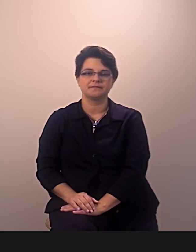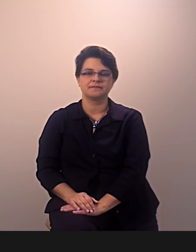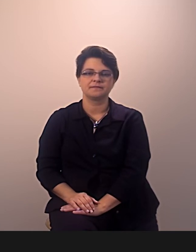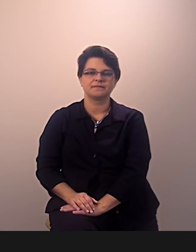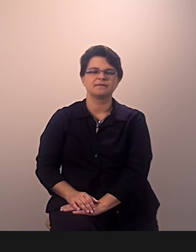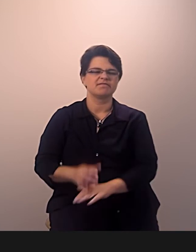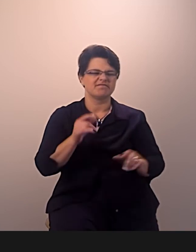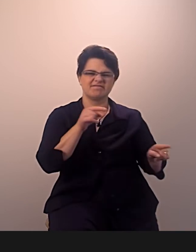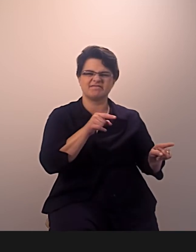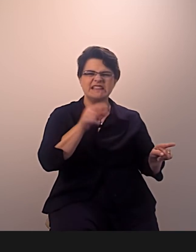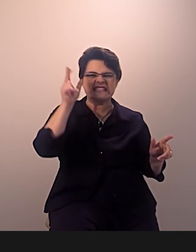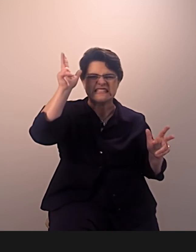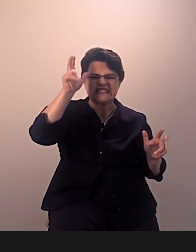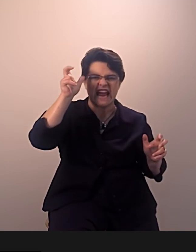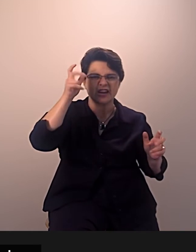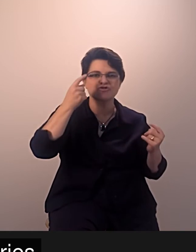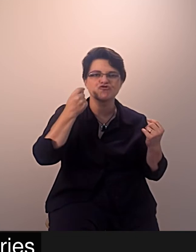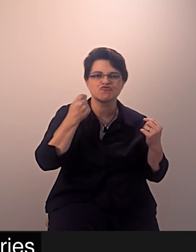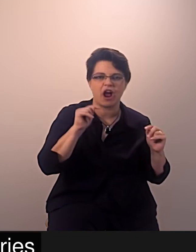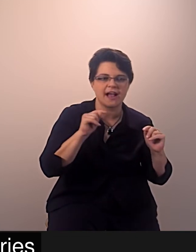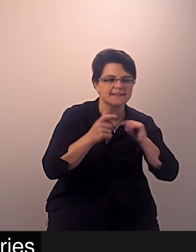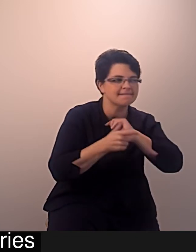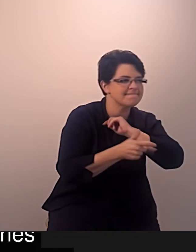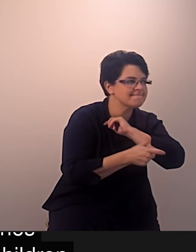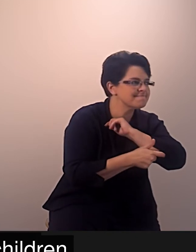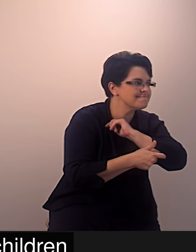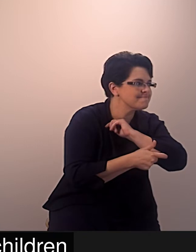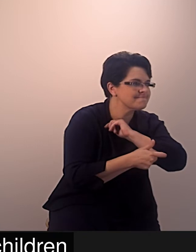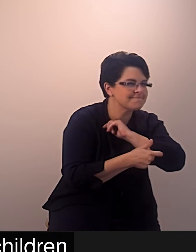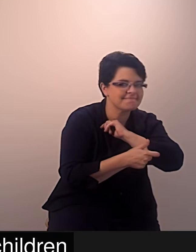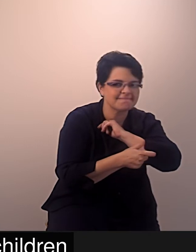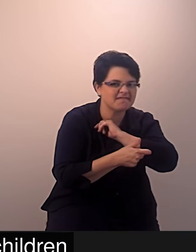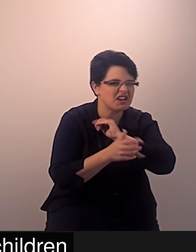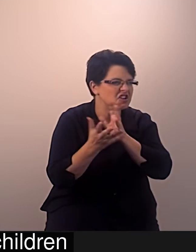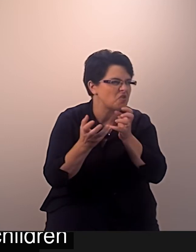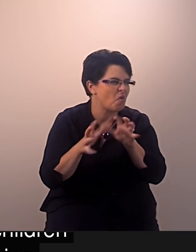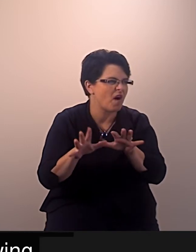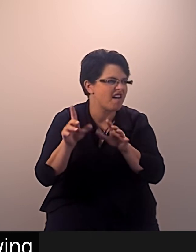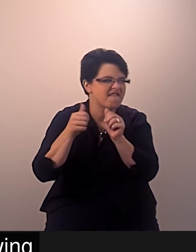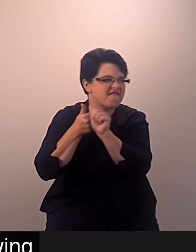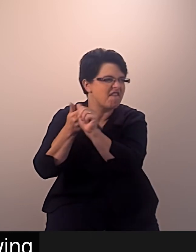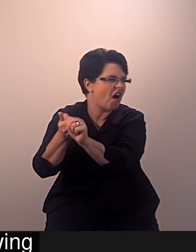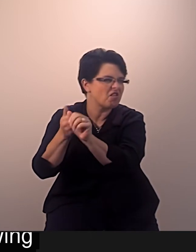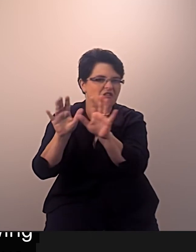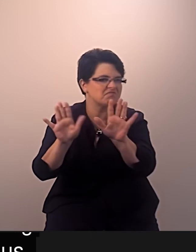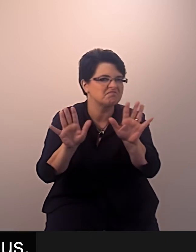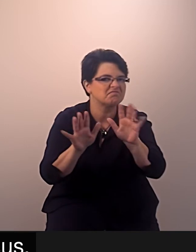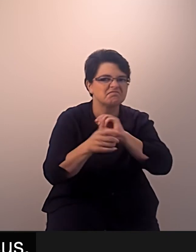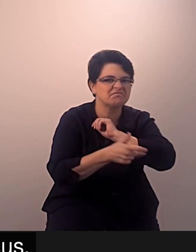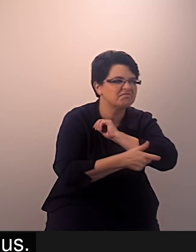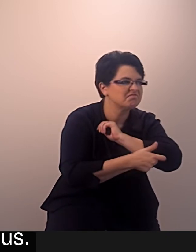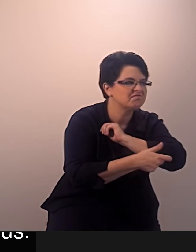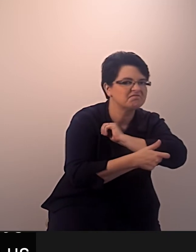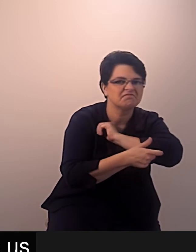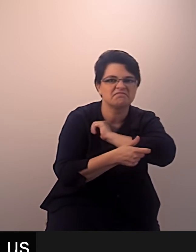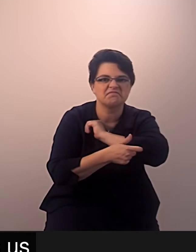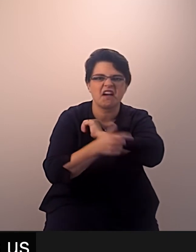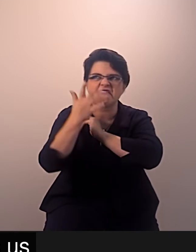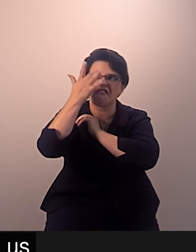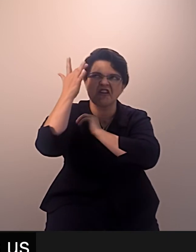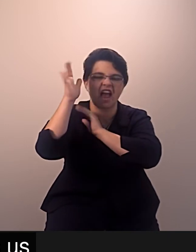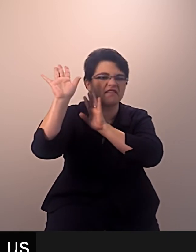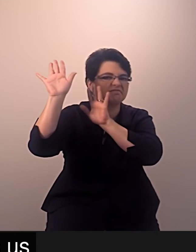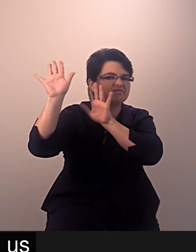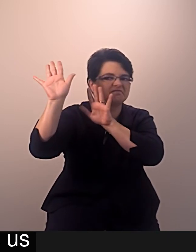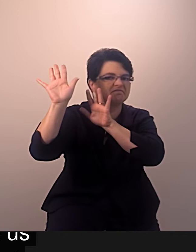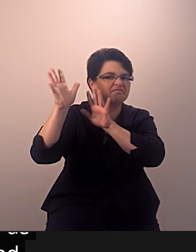Satan often tries to tempt God's children to stop following the Lord Jesus. Satan wants us to forget God and